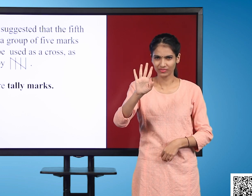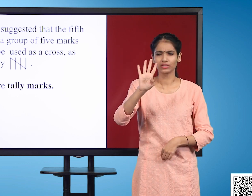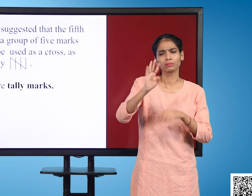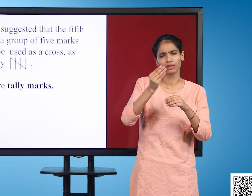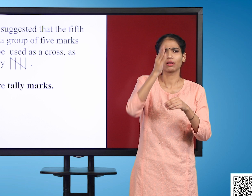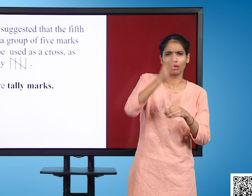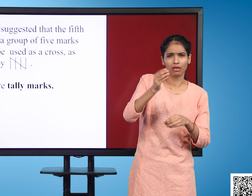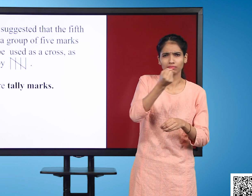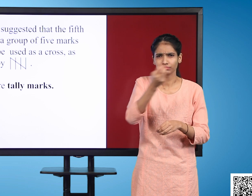diagonal cross.